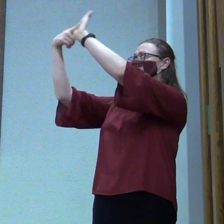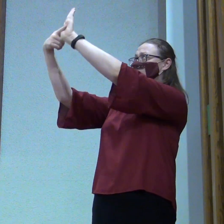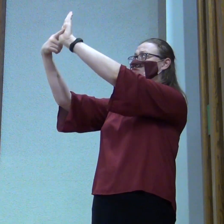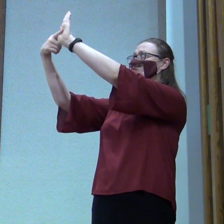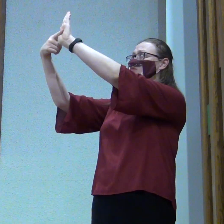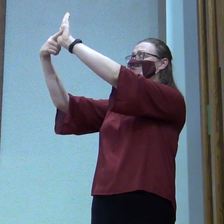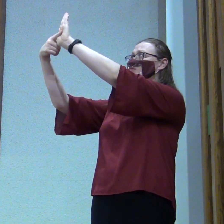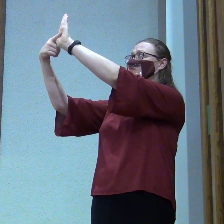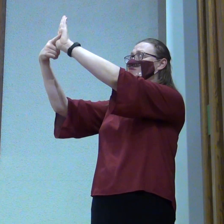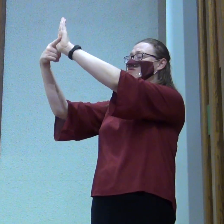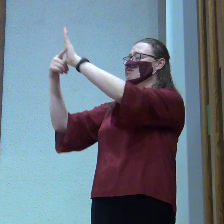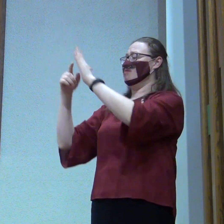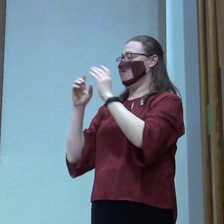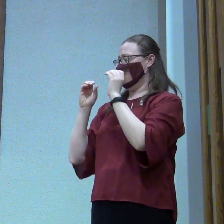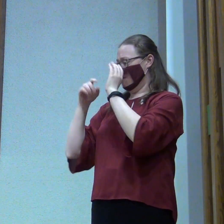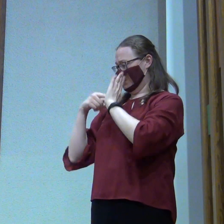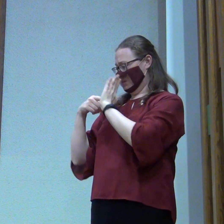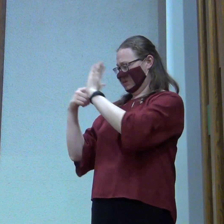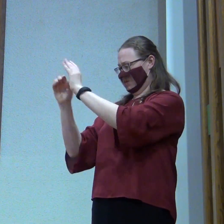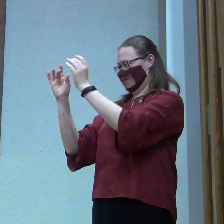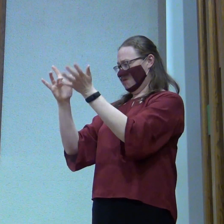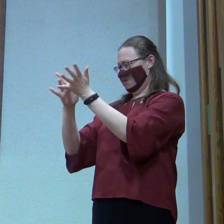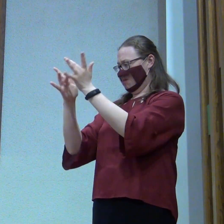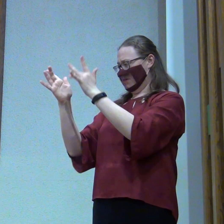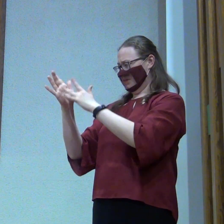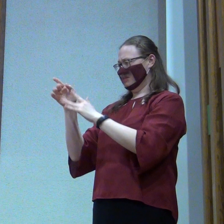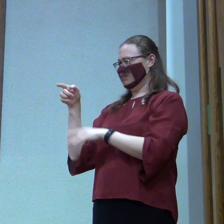for all that Jesus did for us.